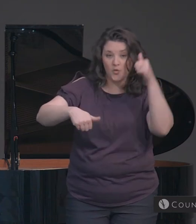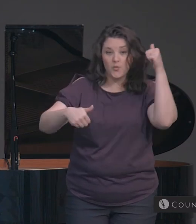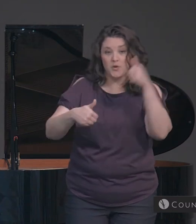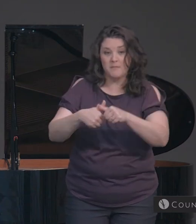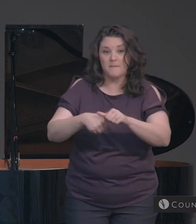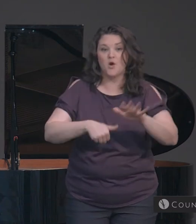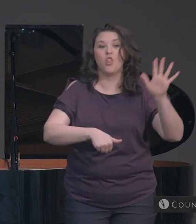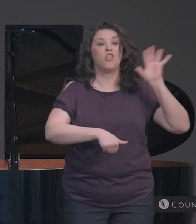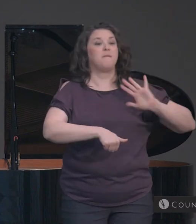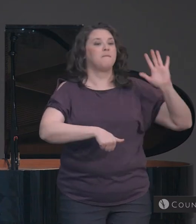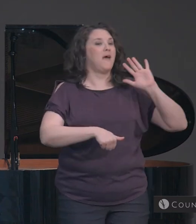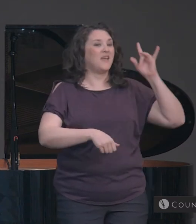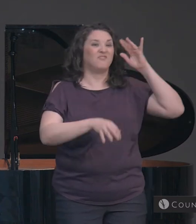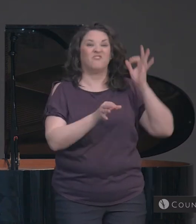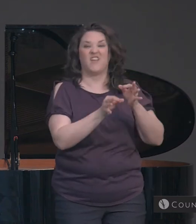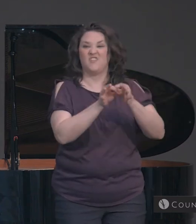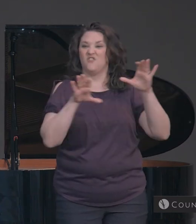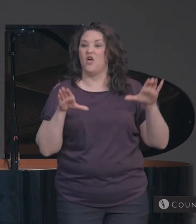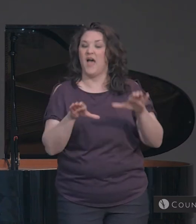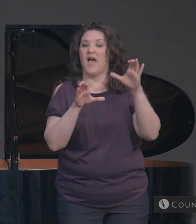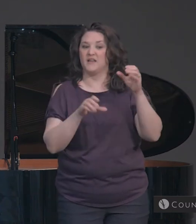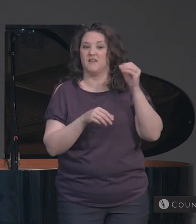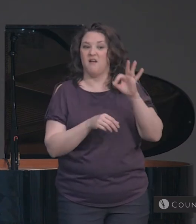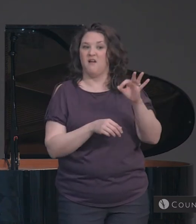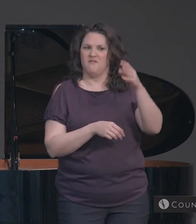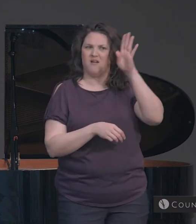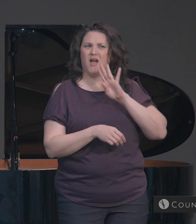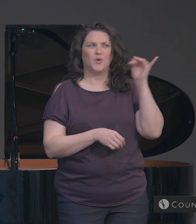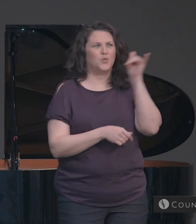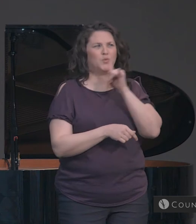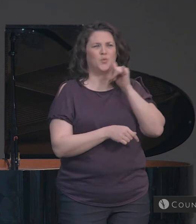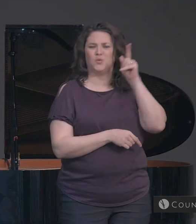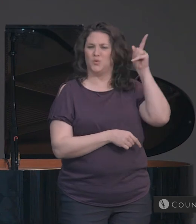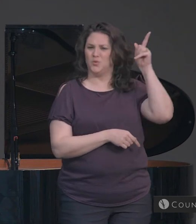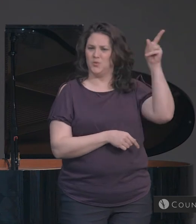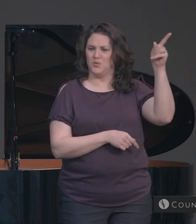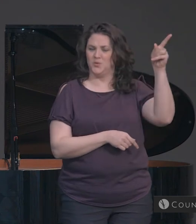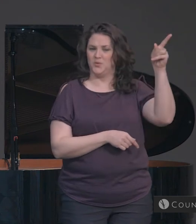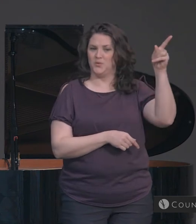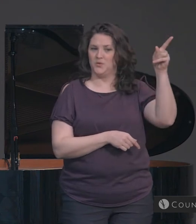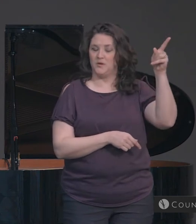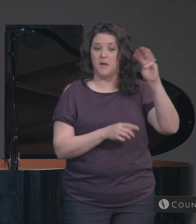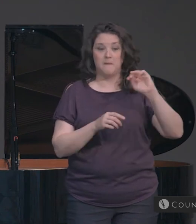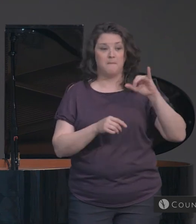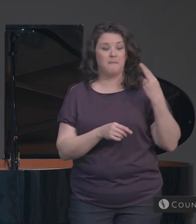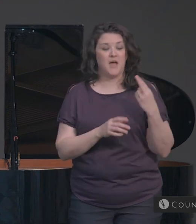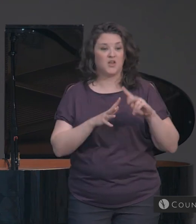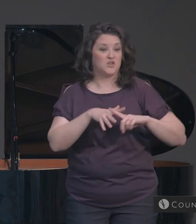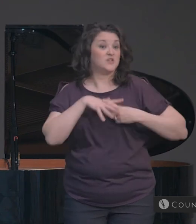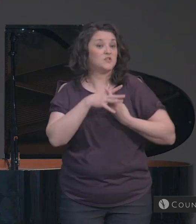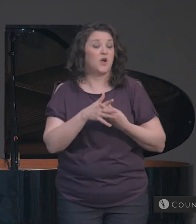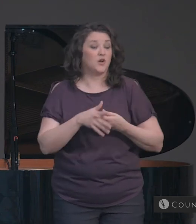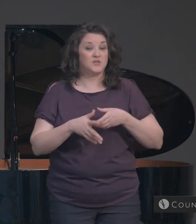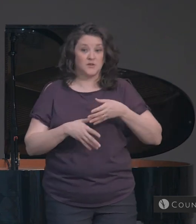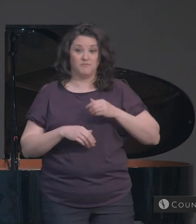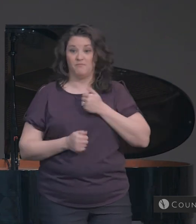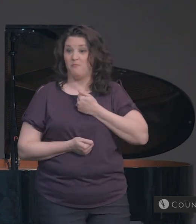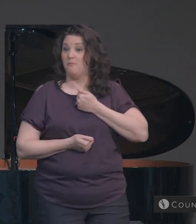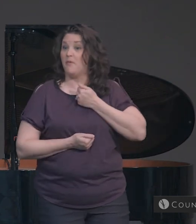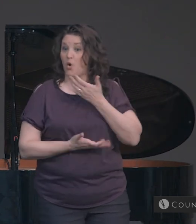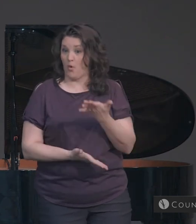past faithful acts of a fearsome God. As Micah begins his poem, just a second.